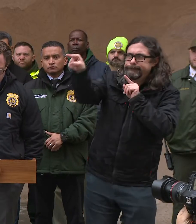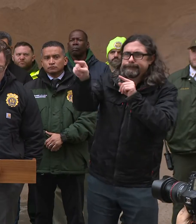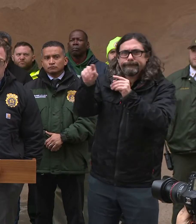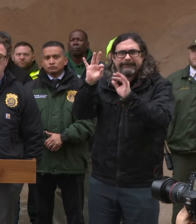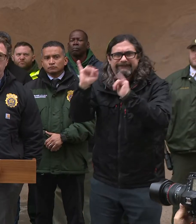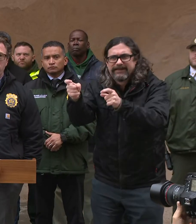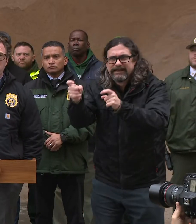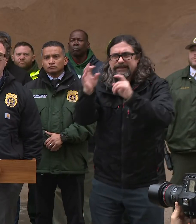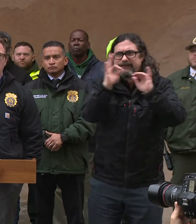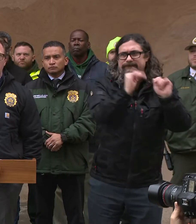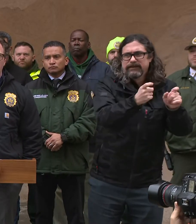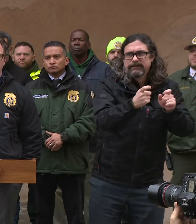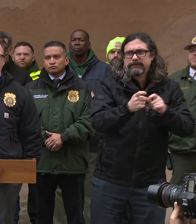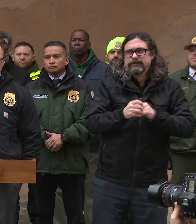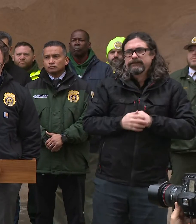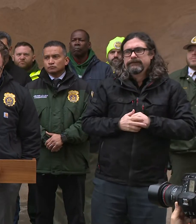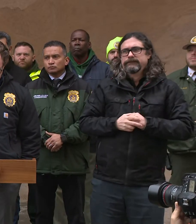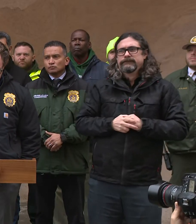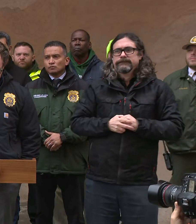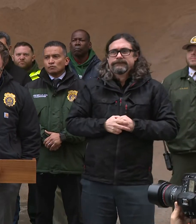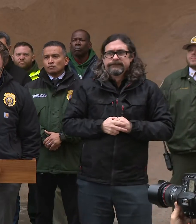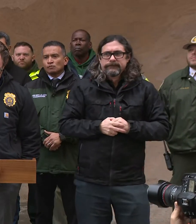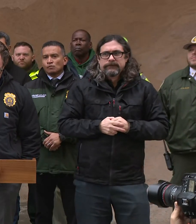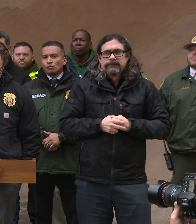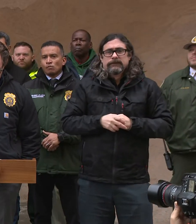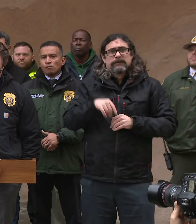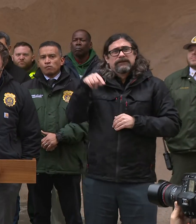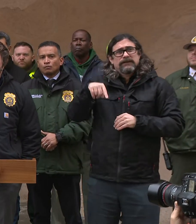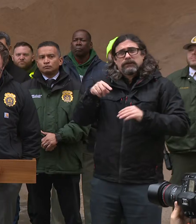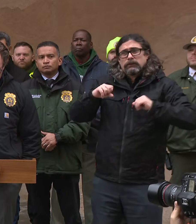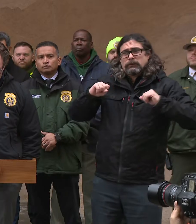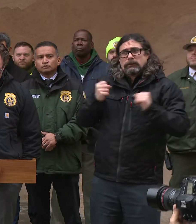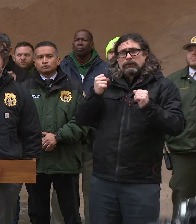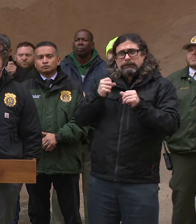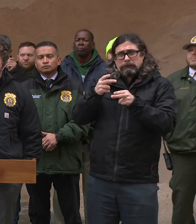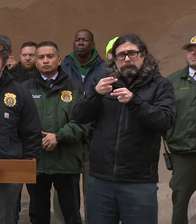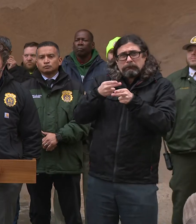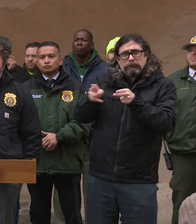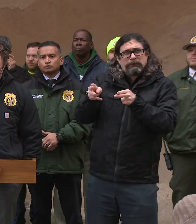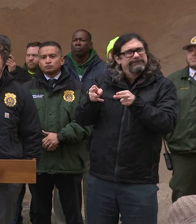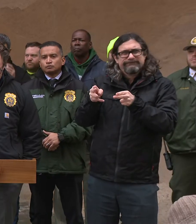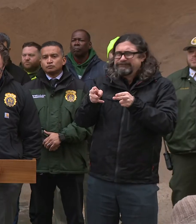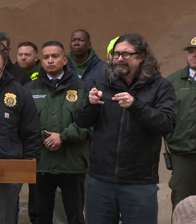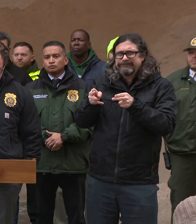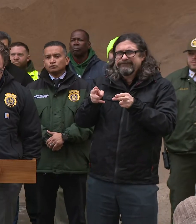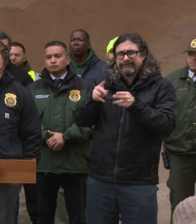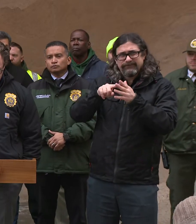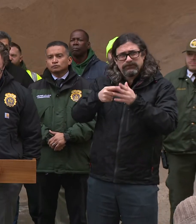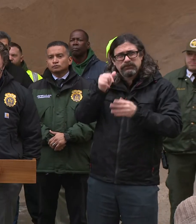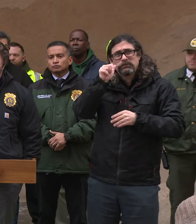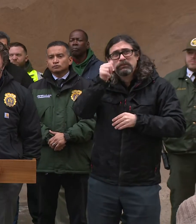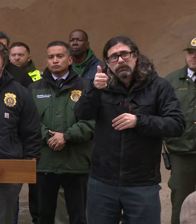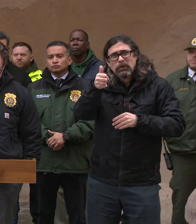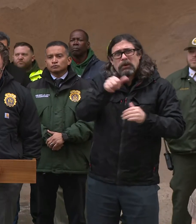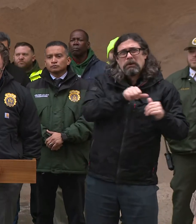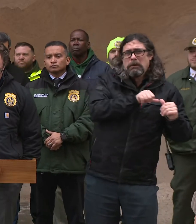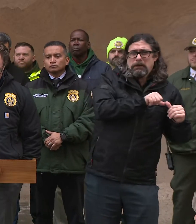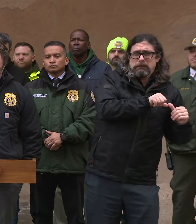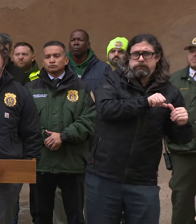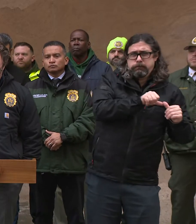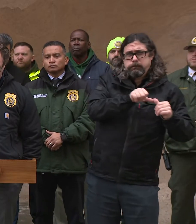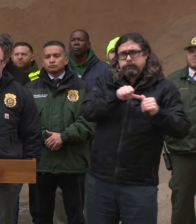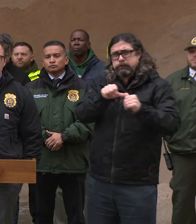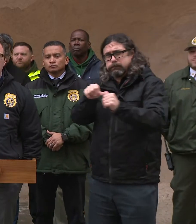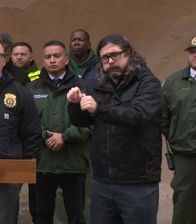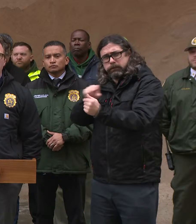of extreme cold weather through at least Thursday. Wind chills potentially dropping to the single digits or lower.